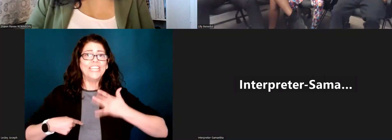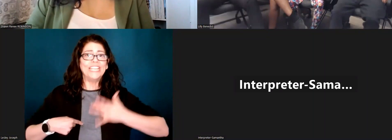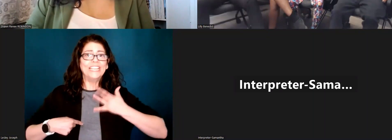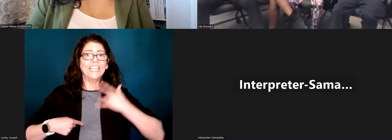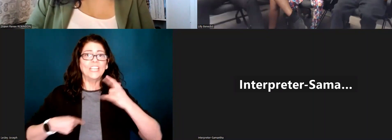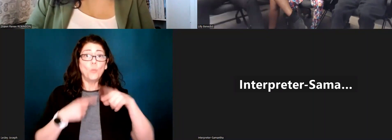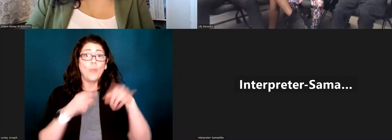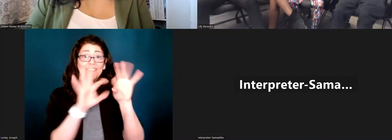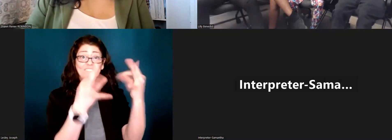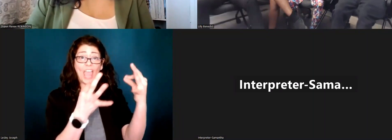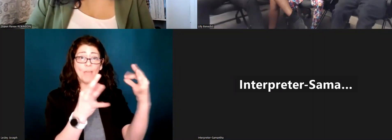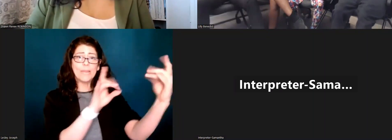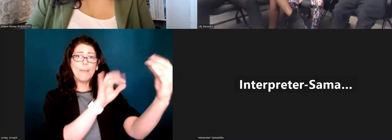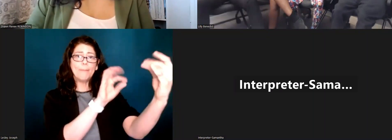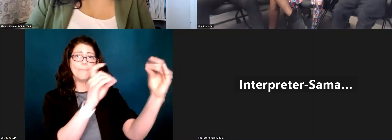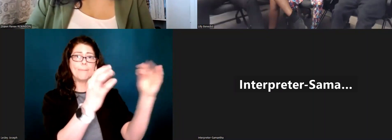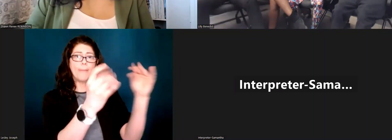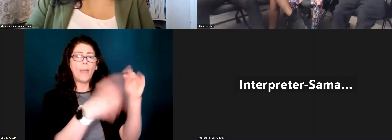family?